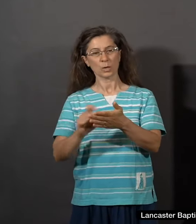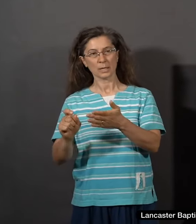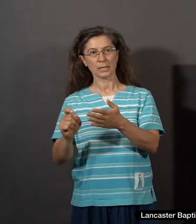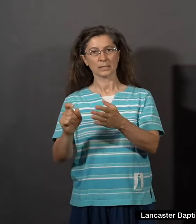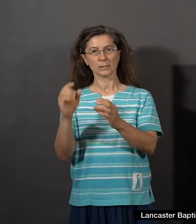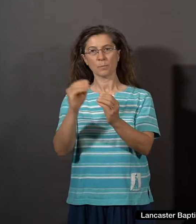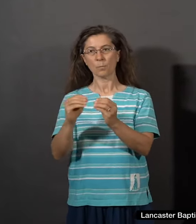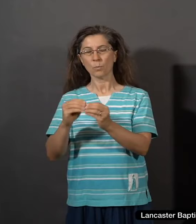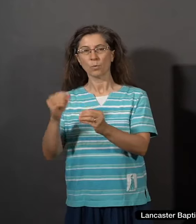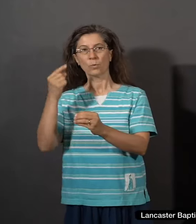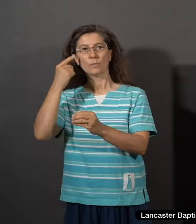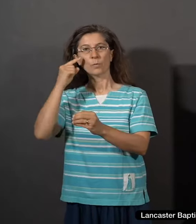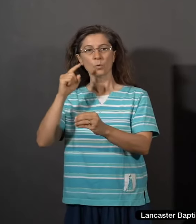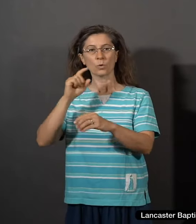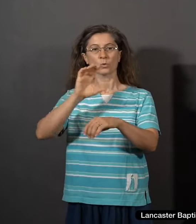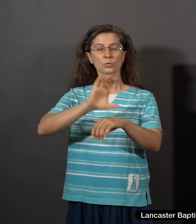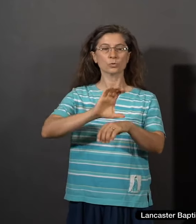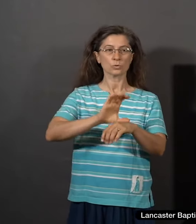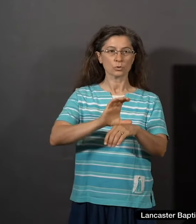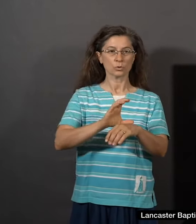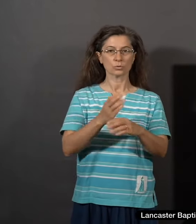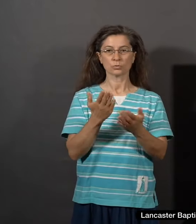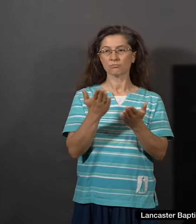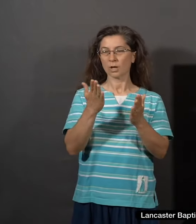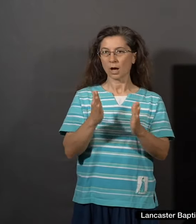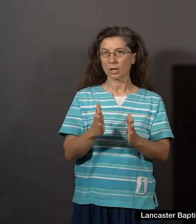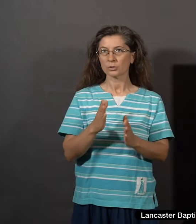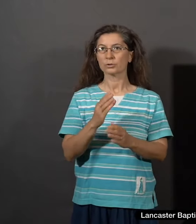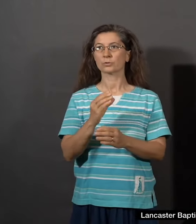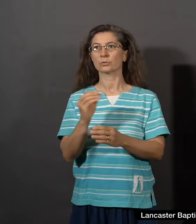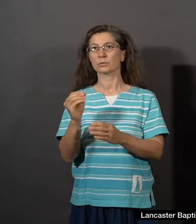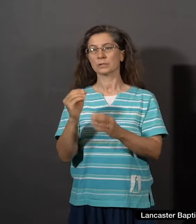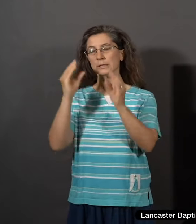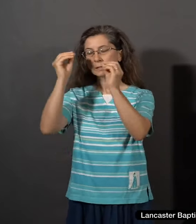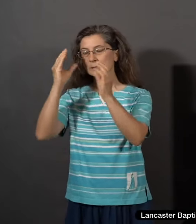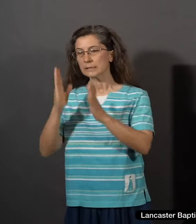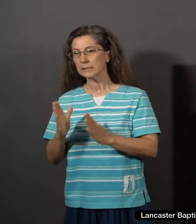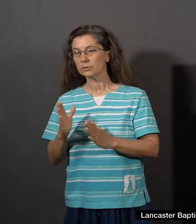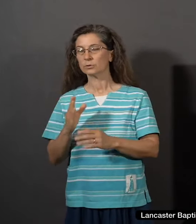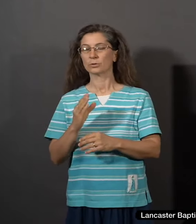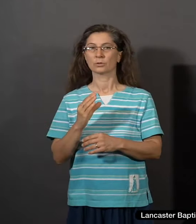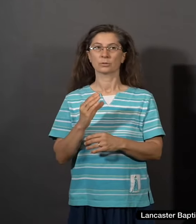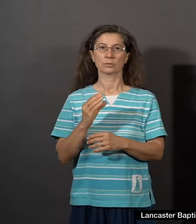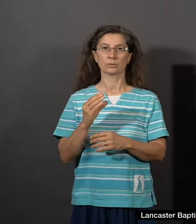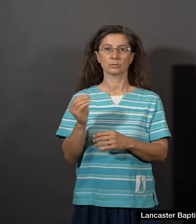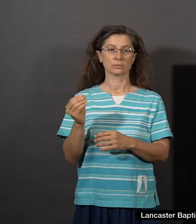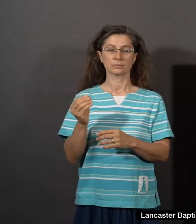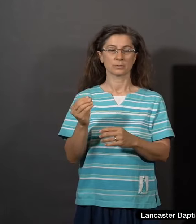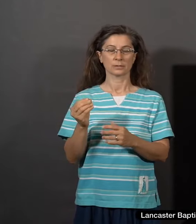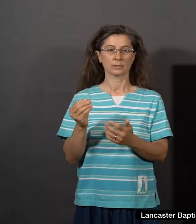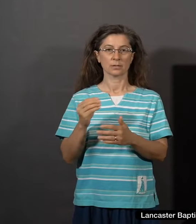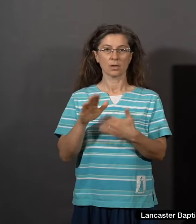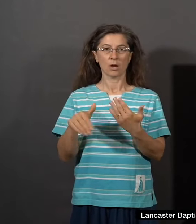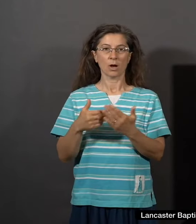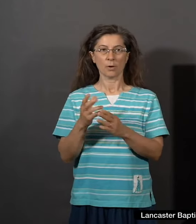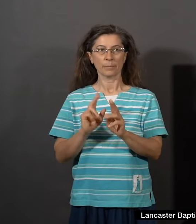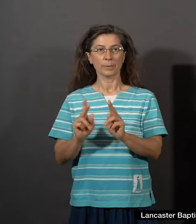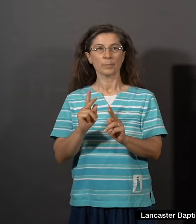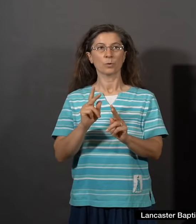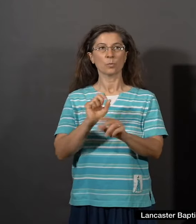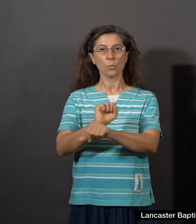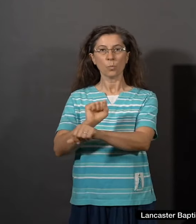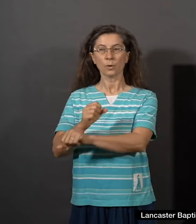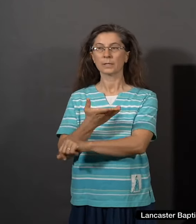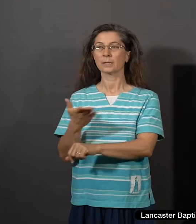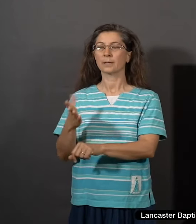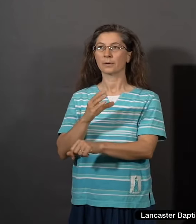for the church ushers teachers volunteers and and then the calendar for all of that as well so we'll be sharing that